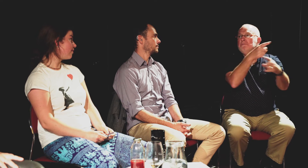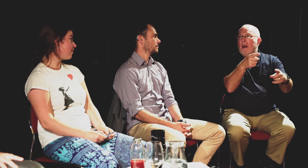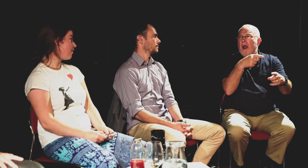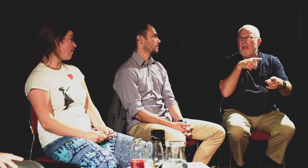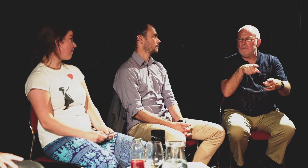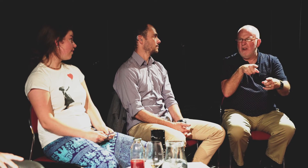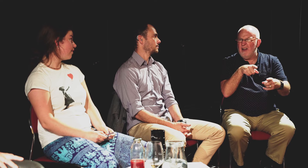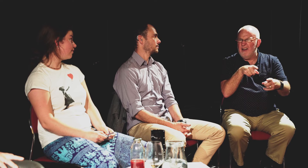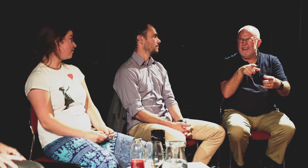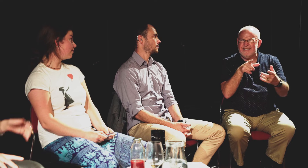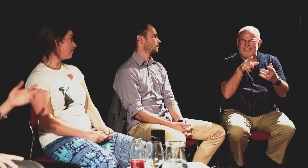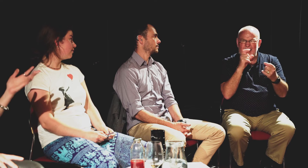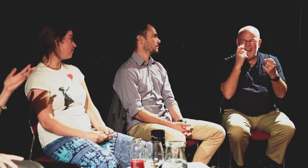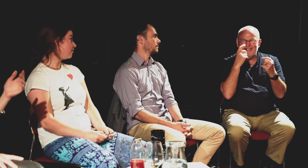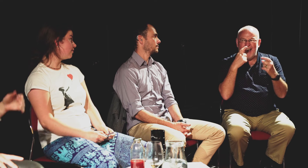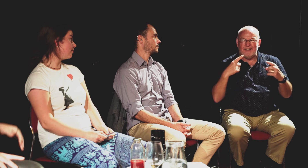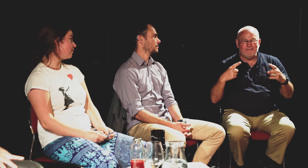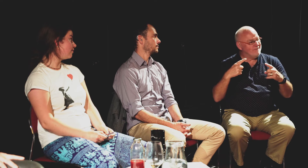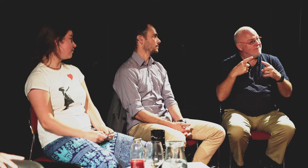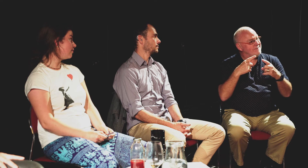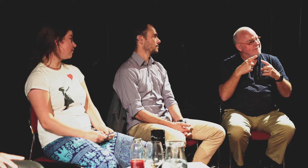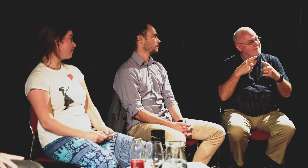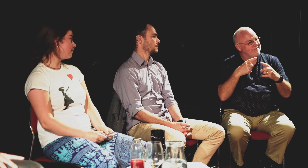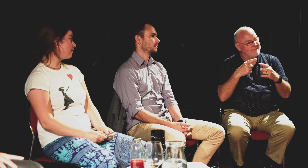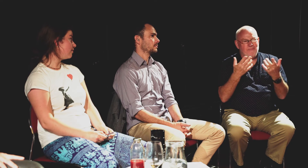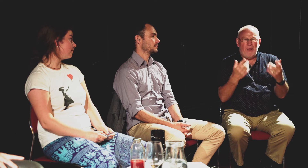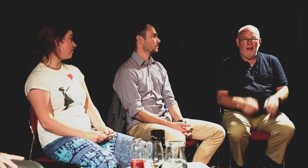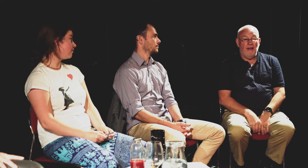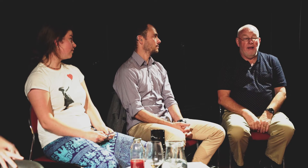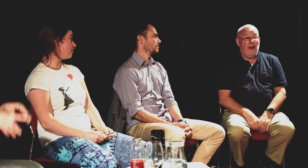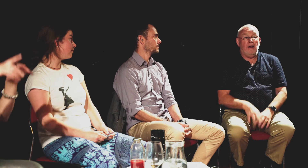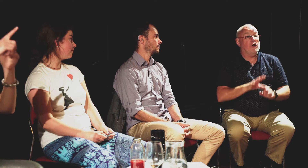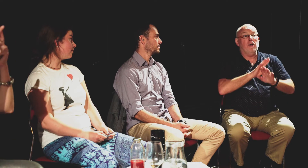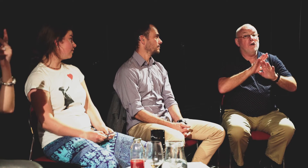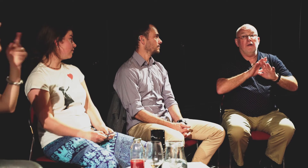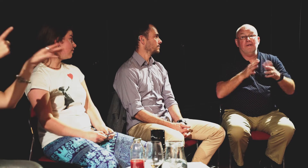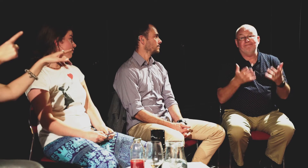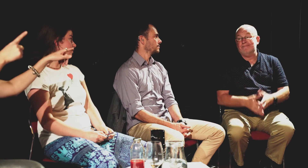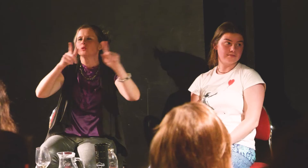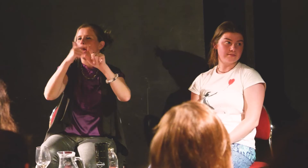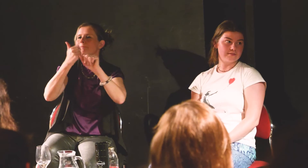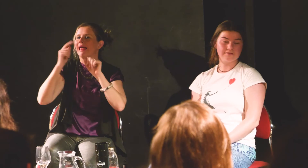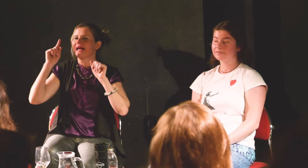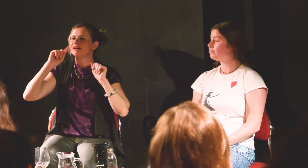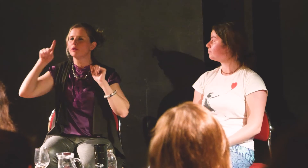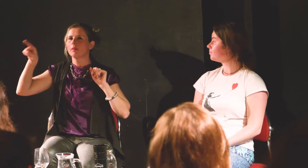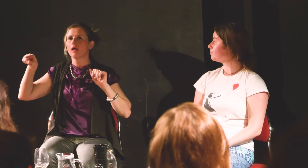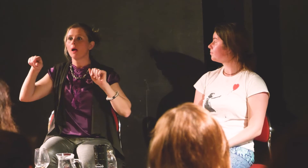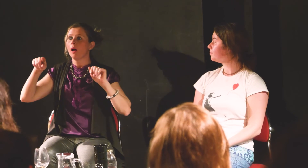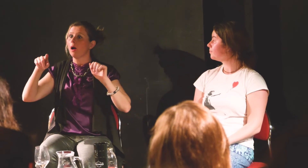it's impossible. They can't seem to do that very well. They can't seem to change what they're doing. As far as a funny, I don't know. Yeah,